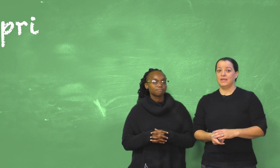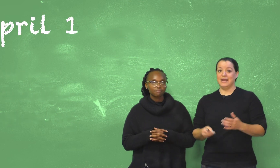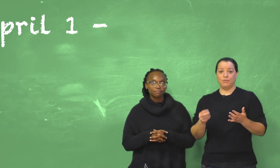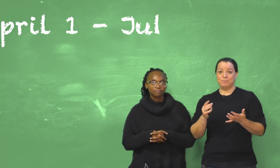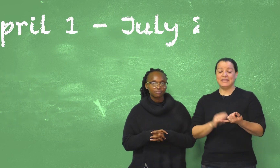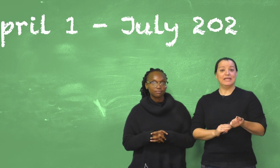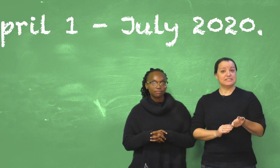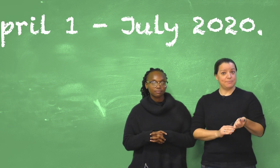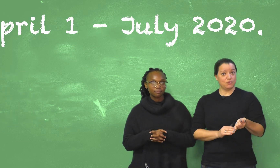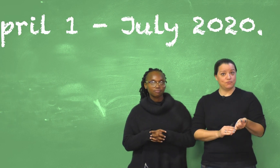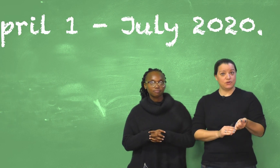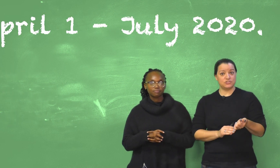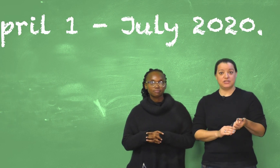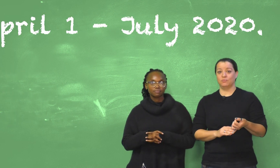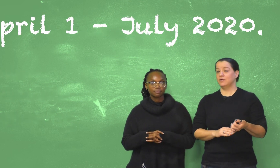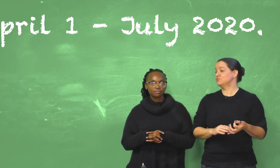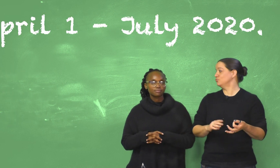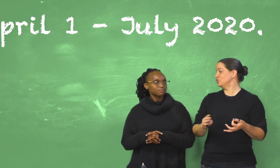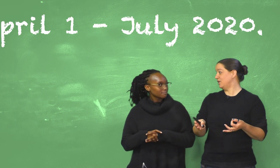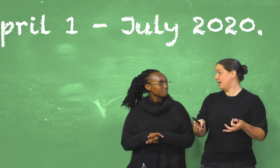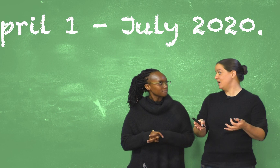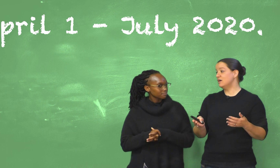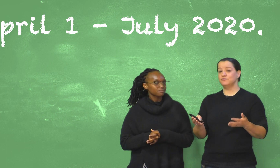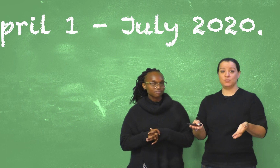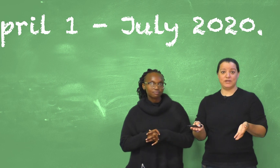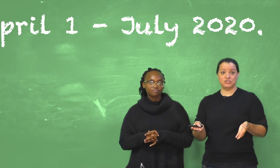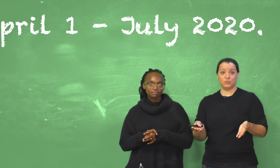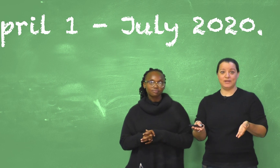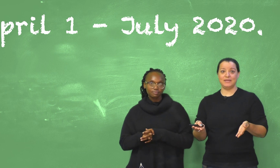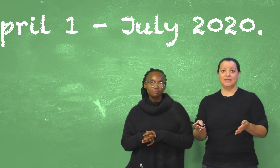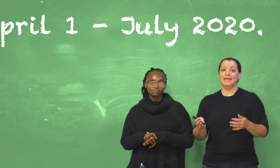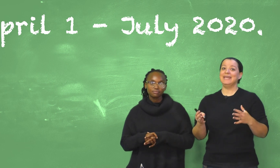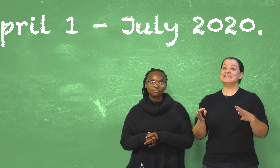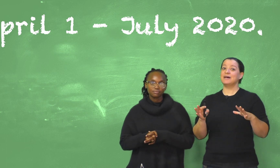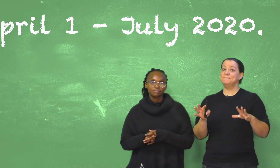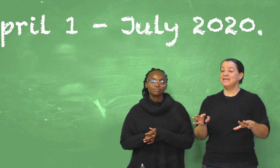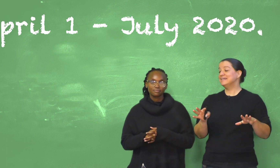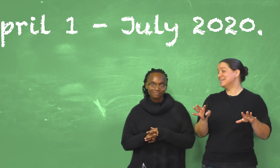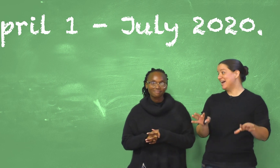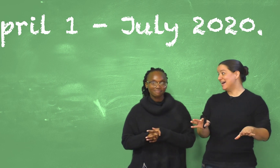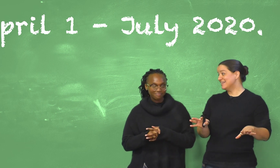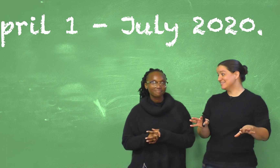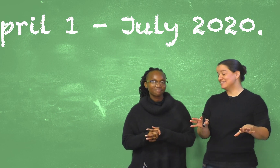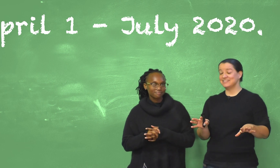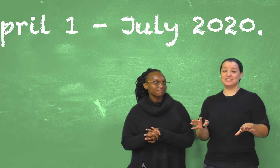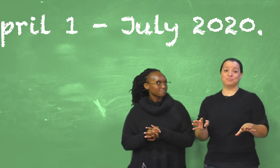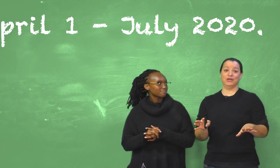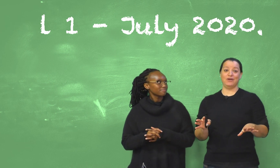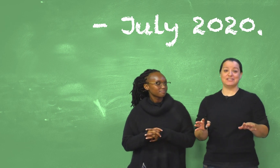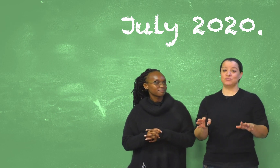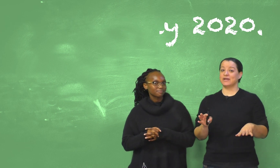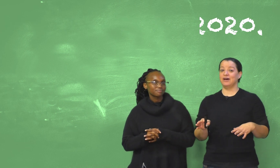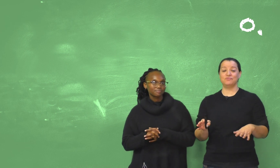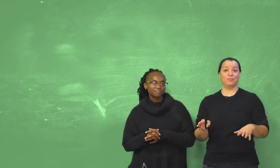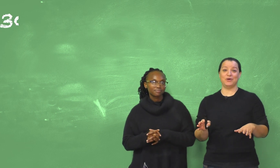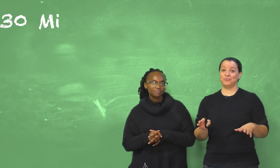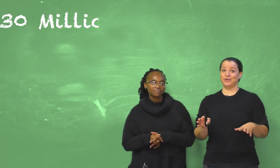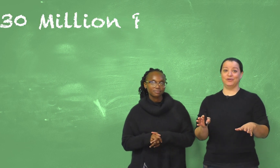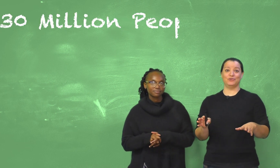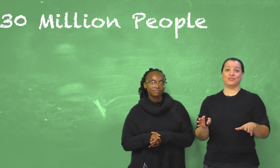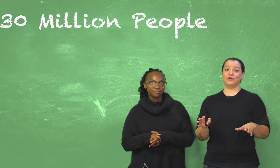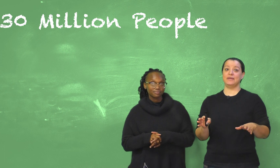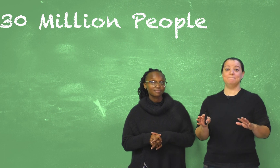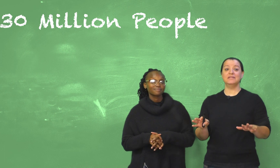house. Now, it begins April 1st. It runs through July of 2020. It's a big task. The Census Bureau has to account for